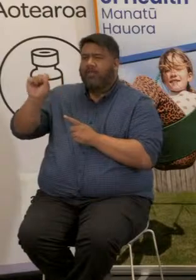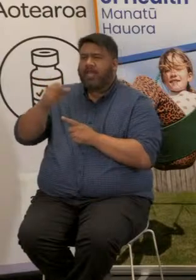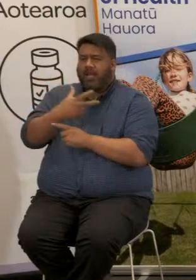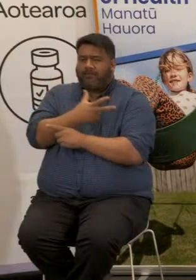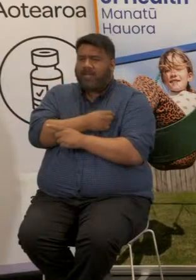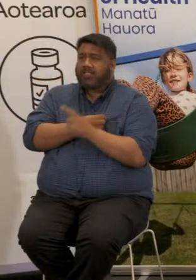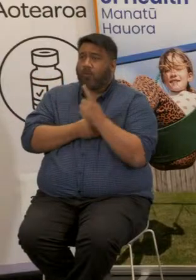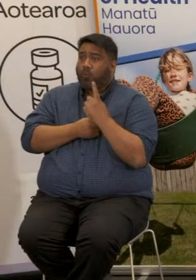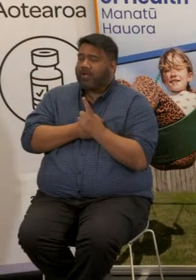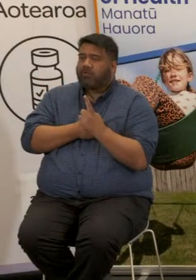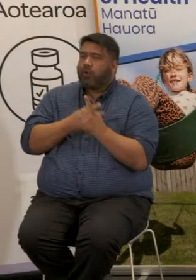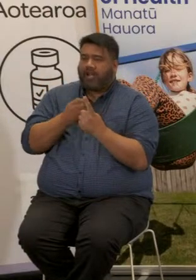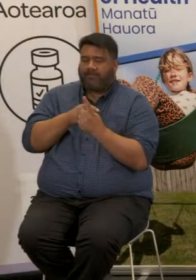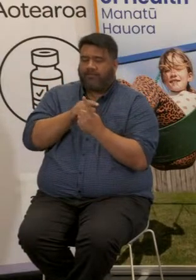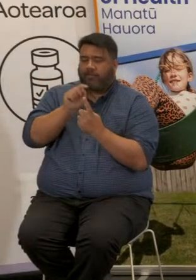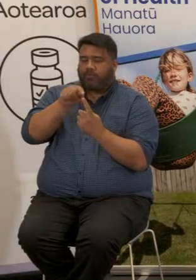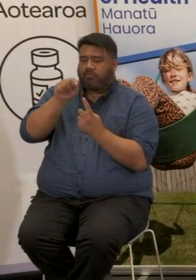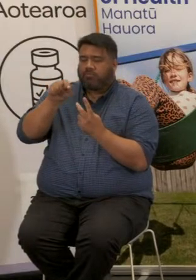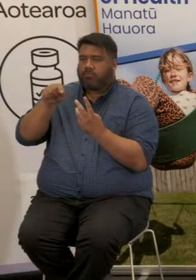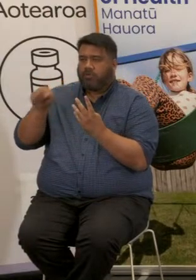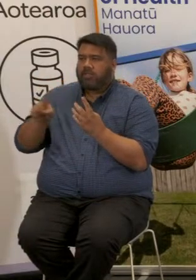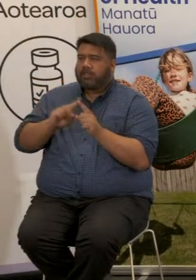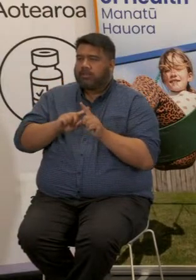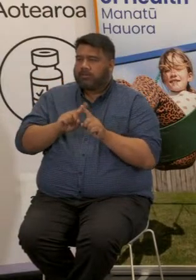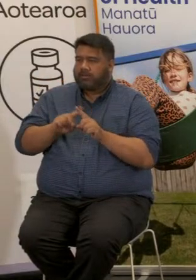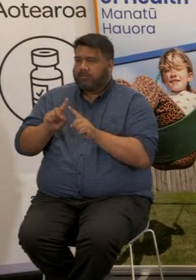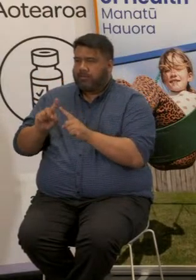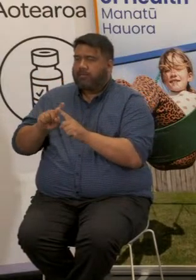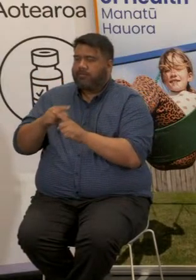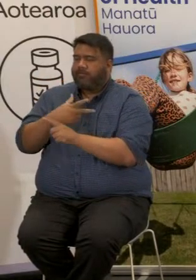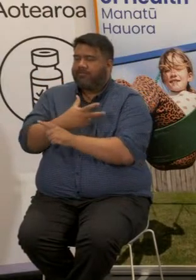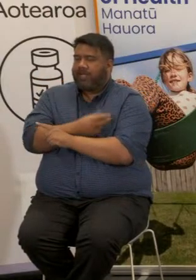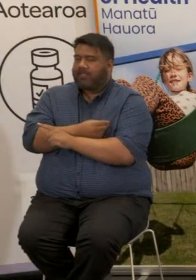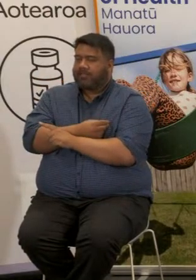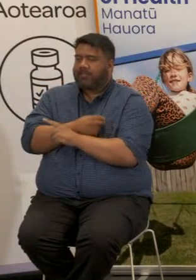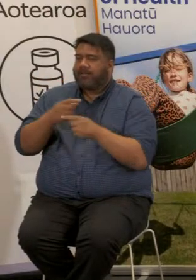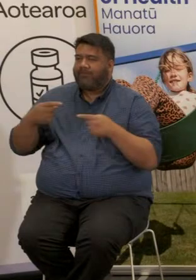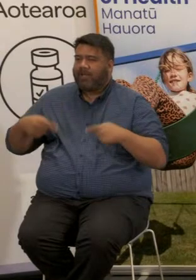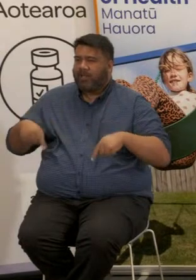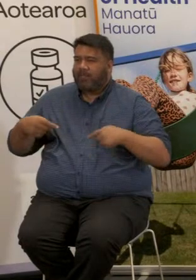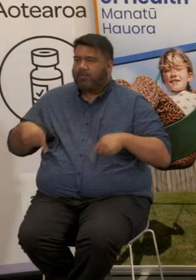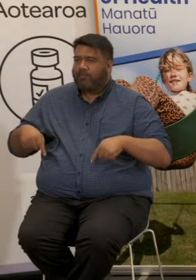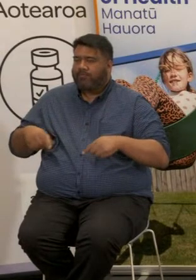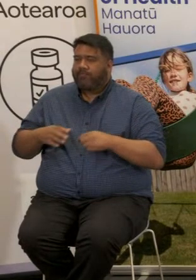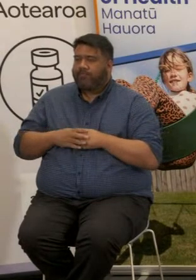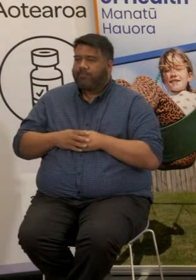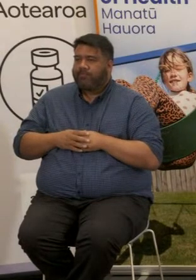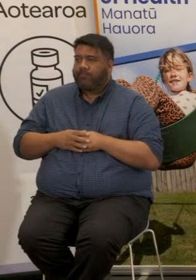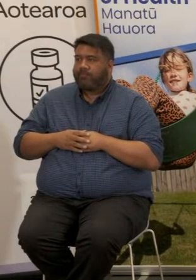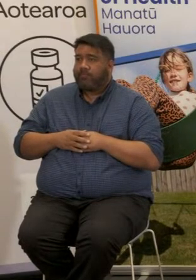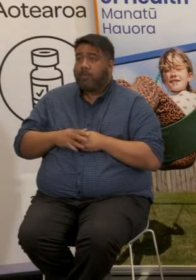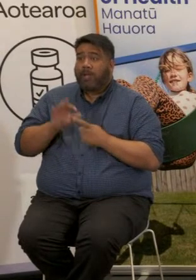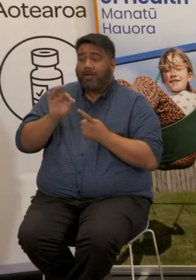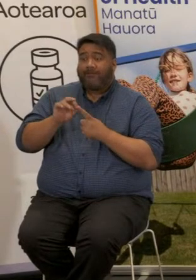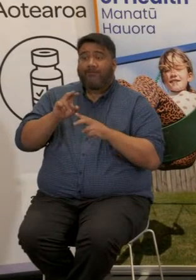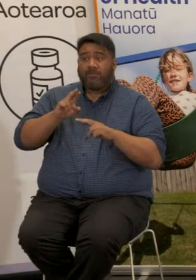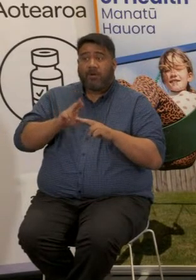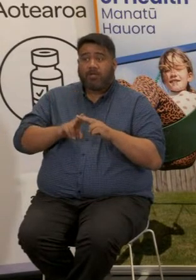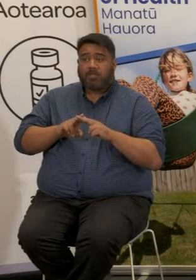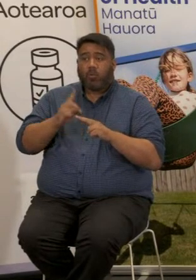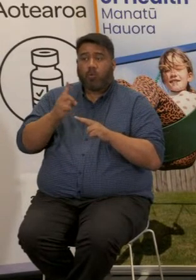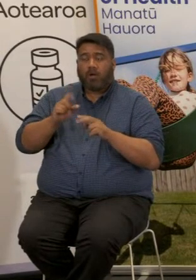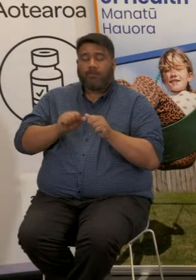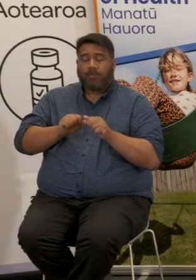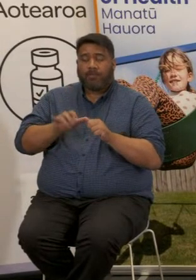delivered. Our program, as we know, it's to date been based on Pfizer, which is among the very best and most effective vaccines.